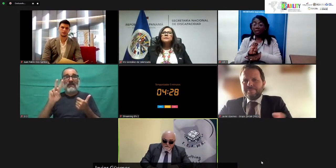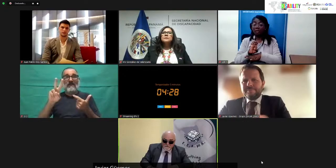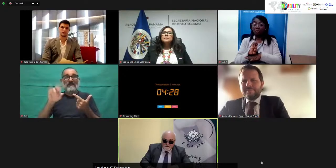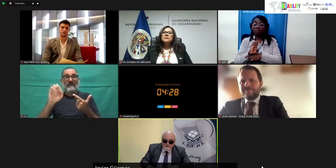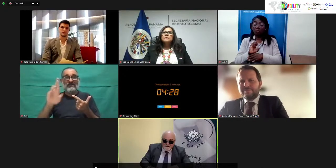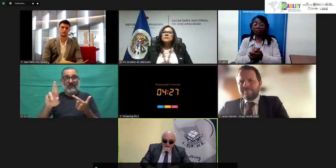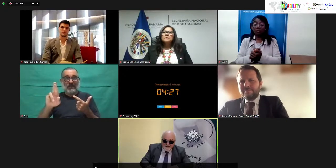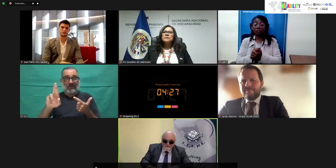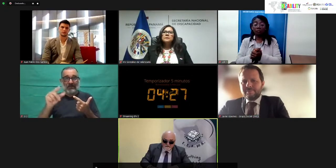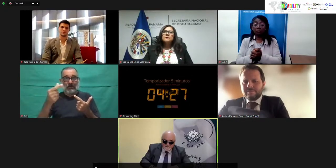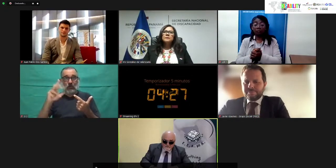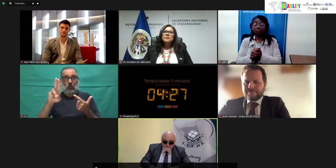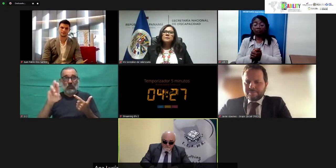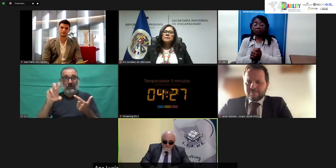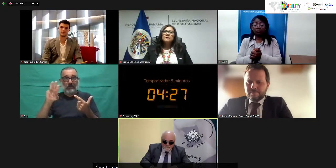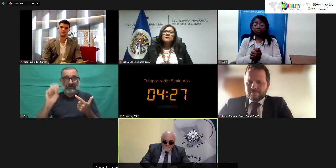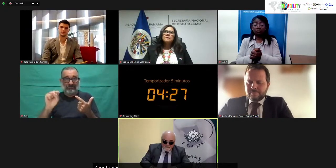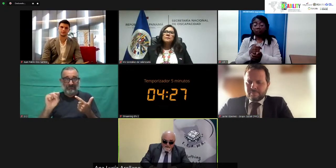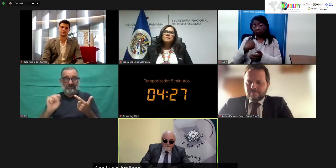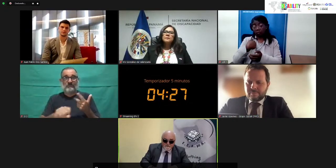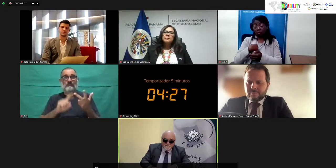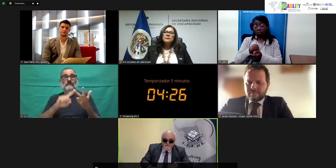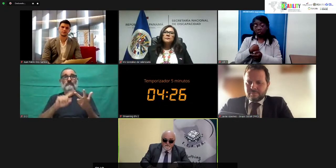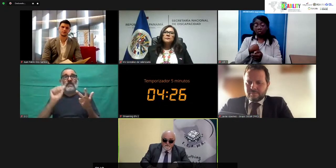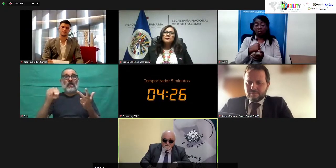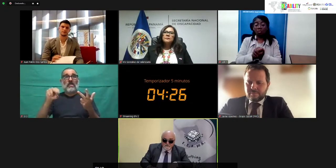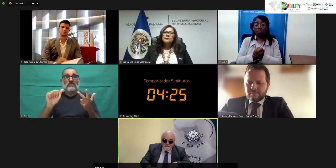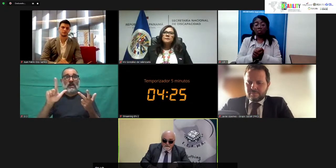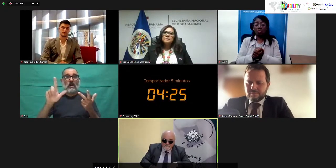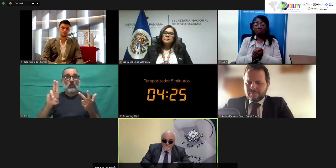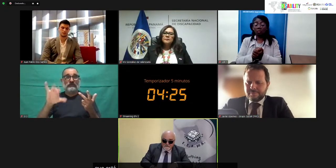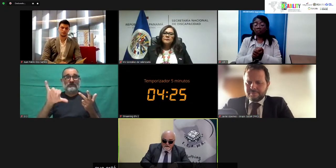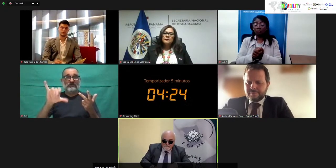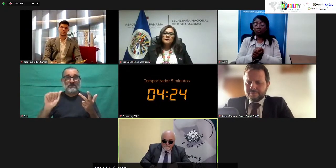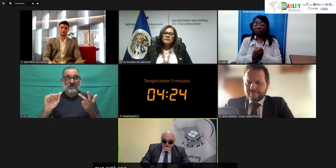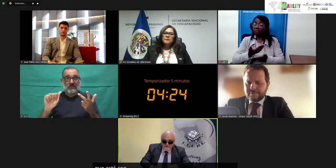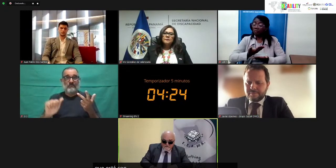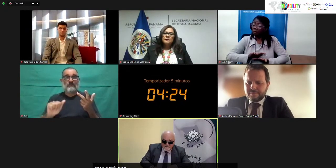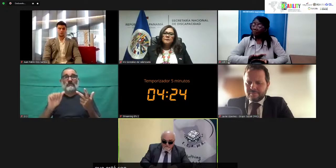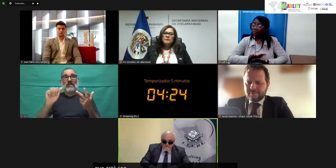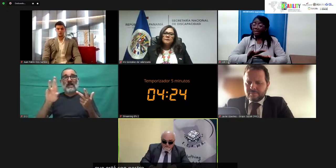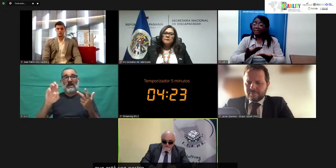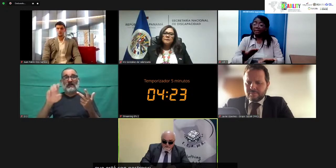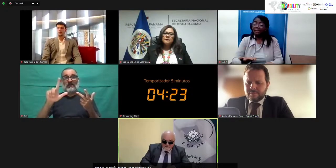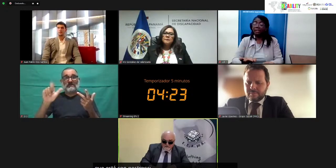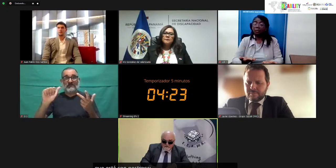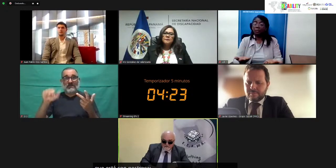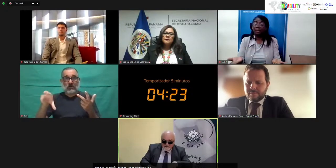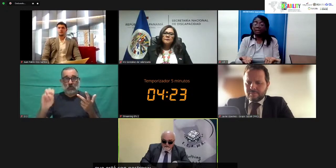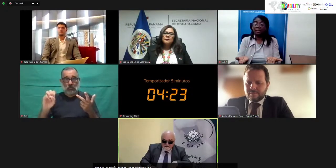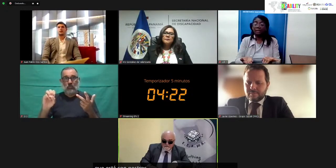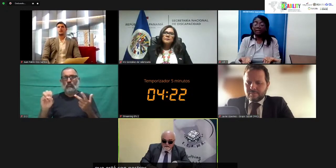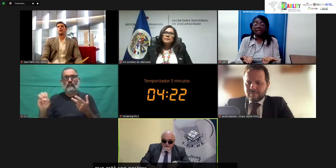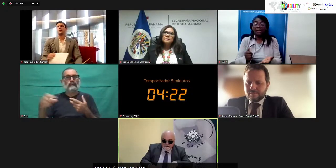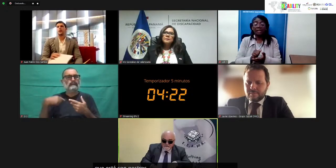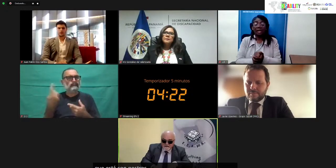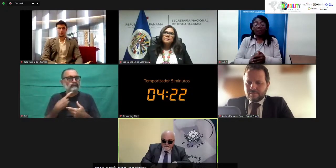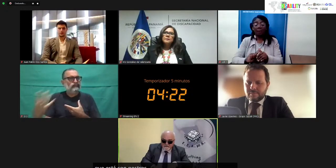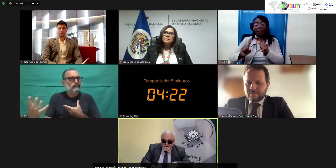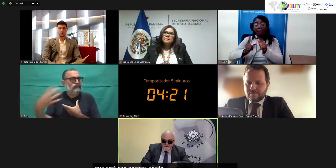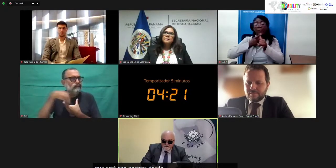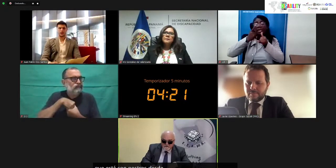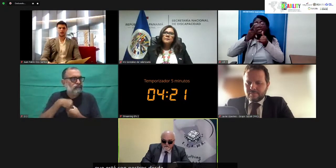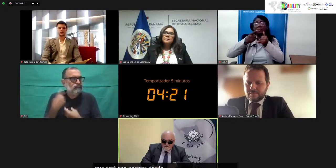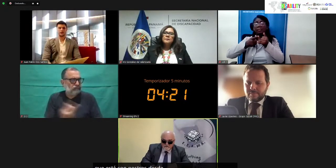absolutely delighted to be present at the very first regional latin america